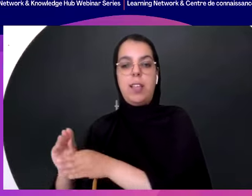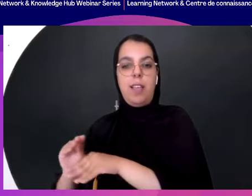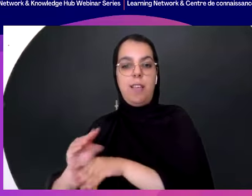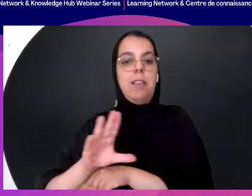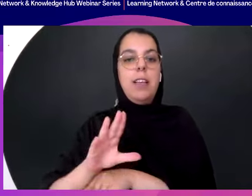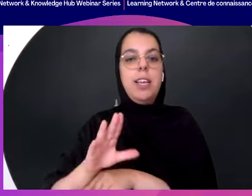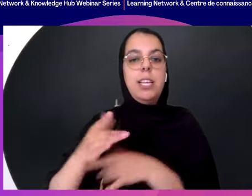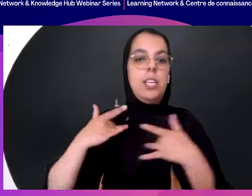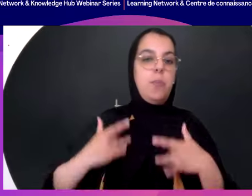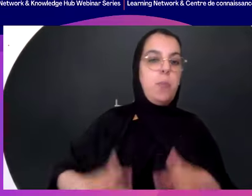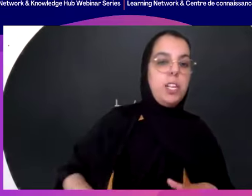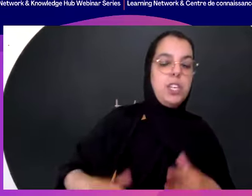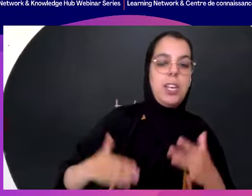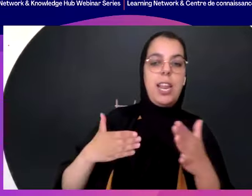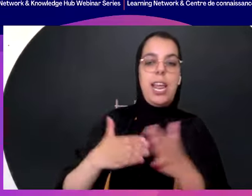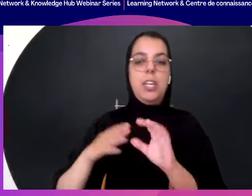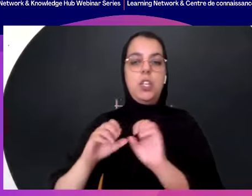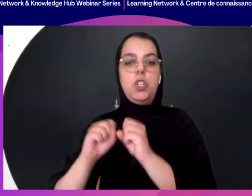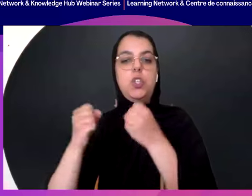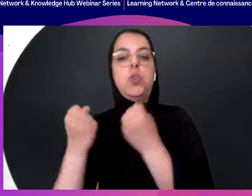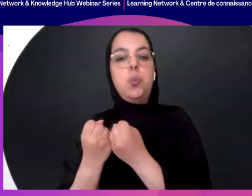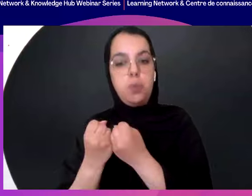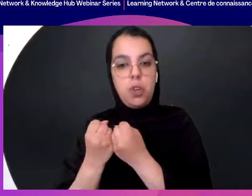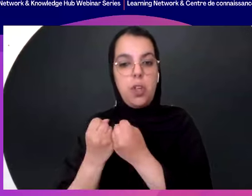you looked at potential protective factors?